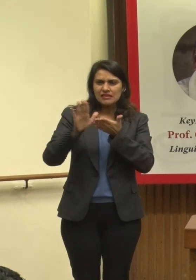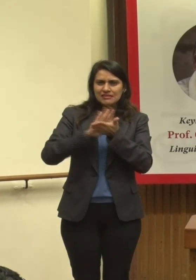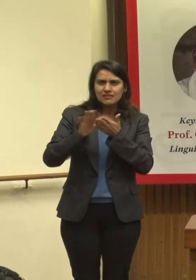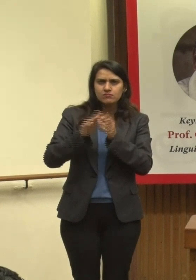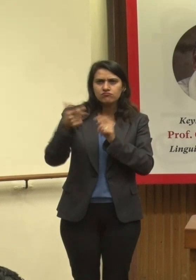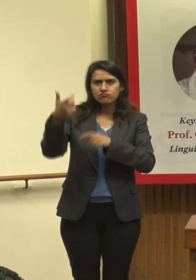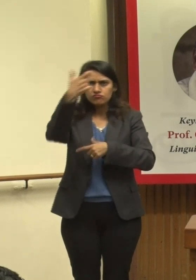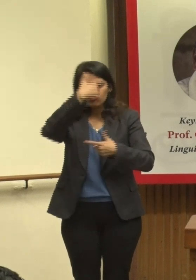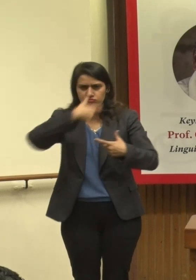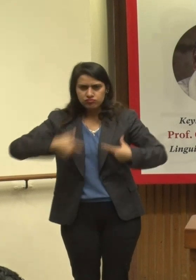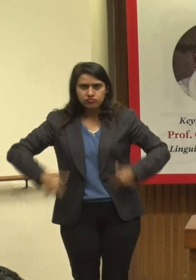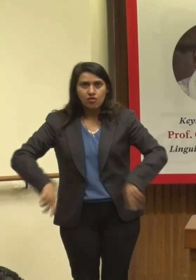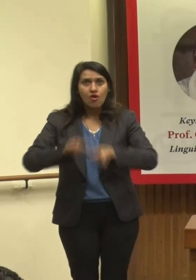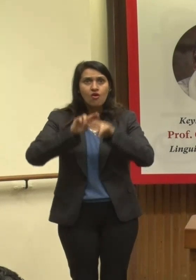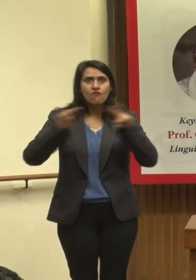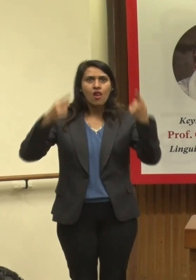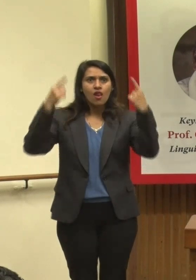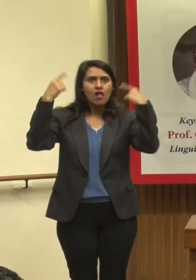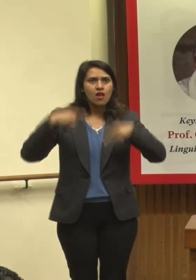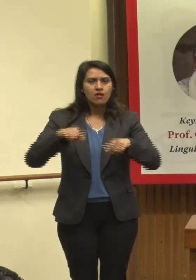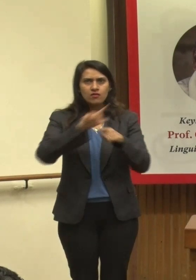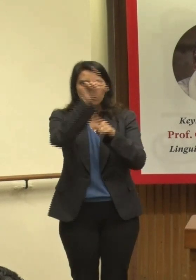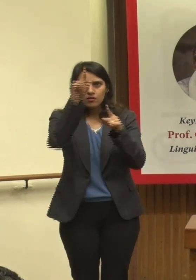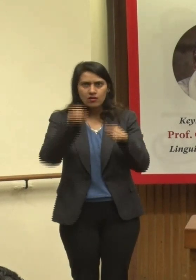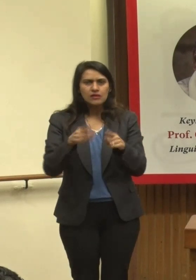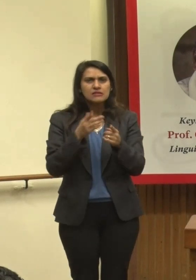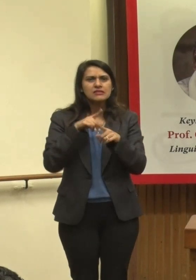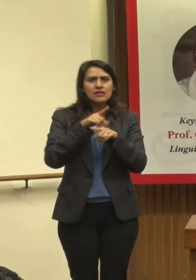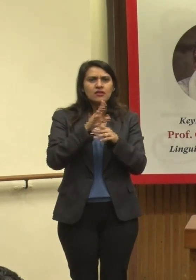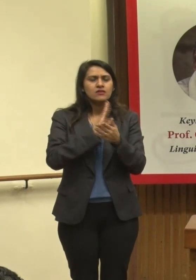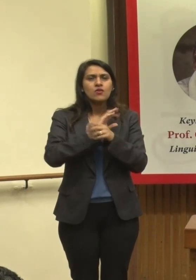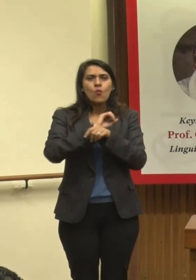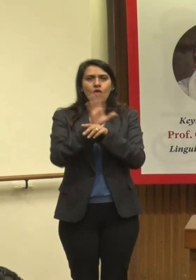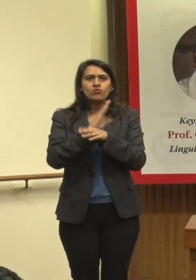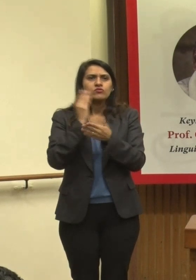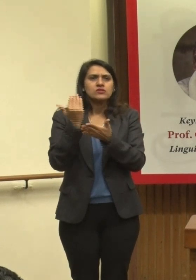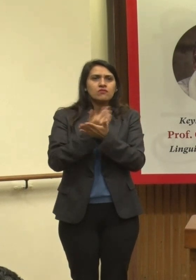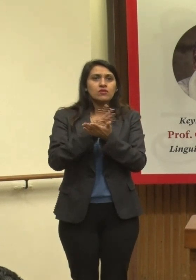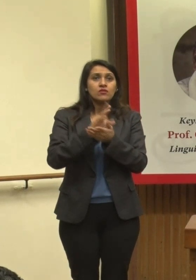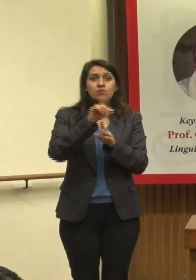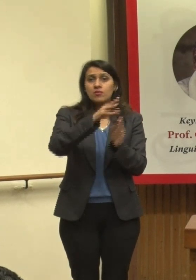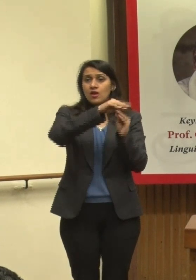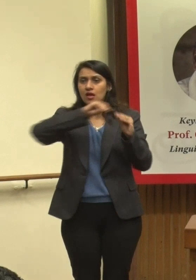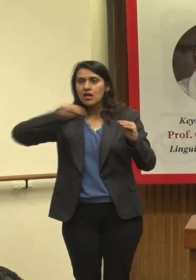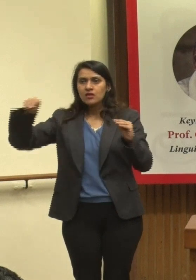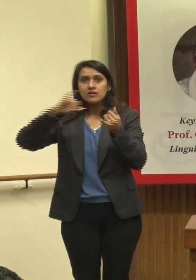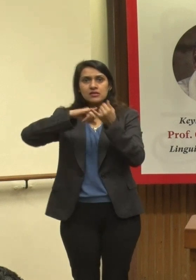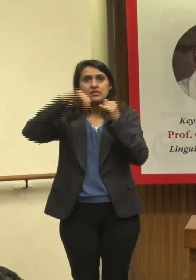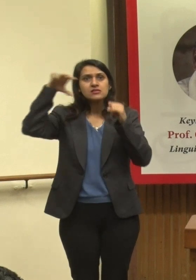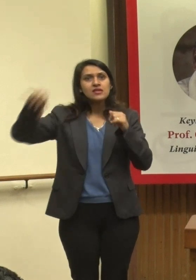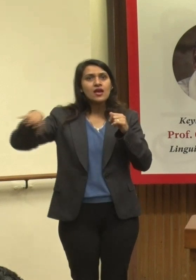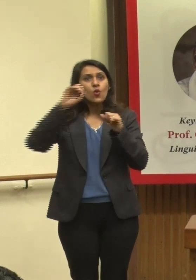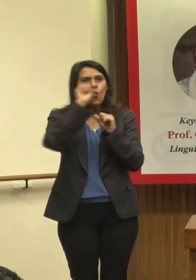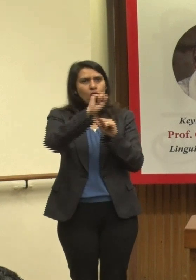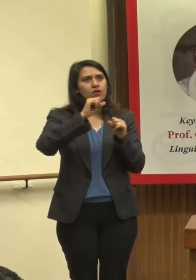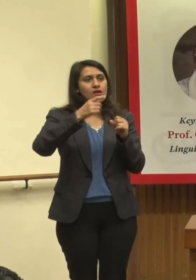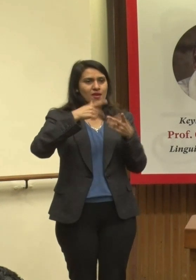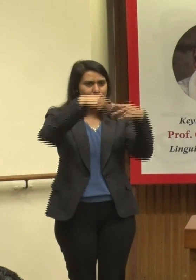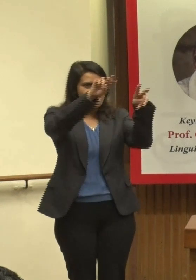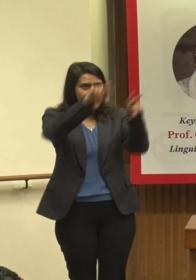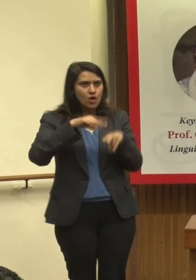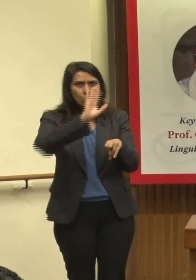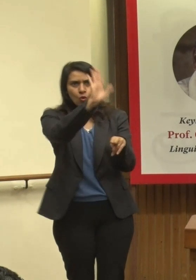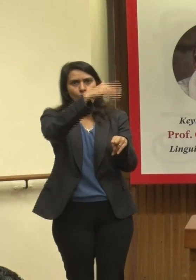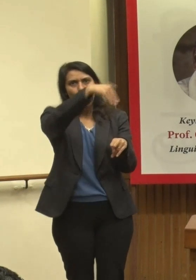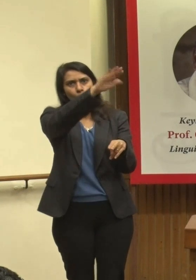sanitizers. They were being bathed in sanitizers and stopped. Their own states did not accept them. They